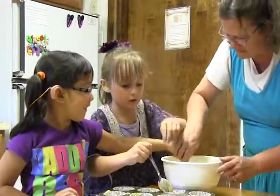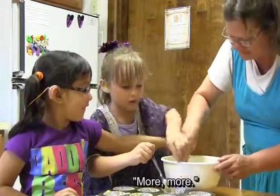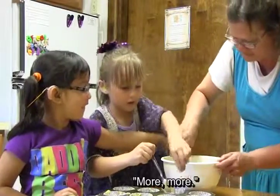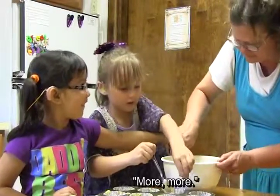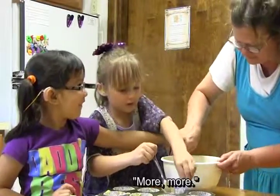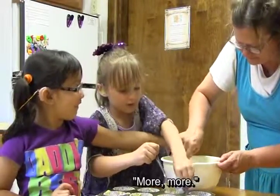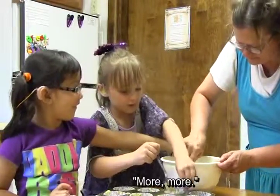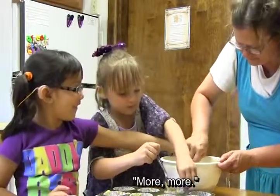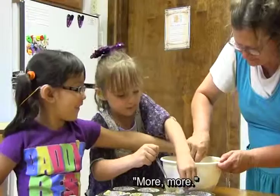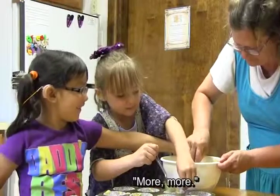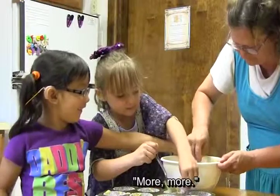More, more.